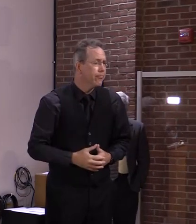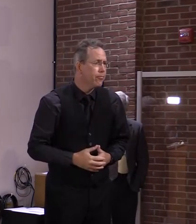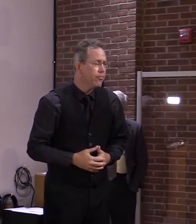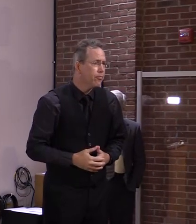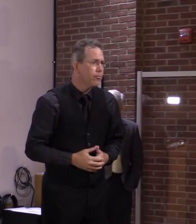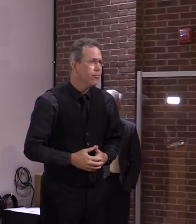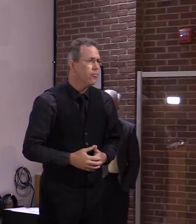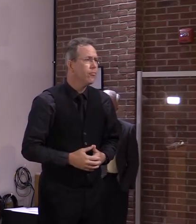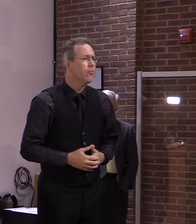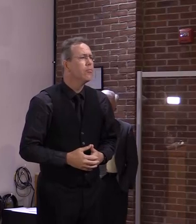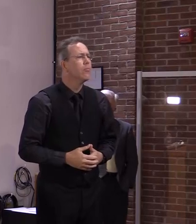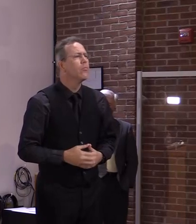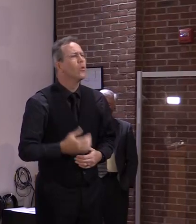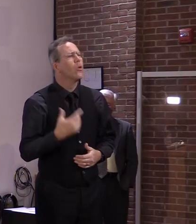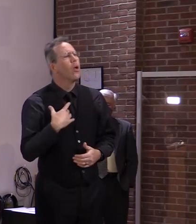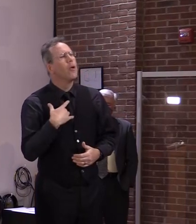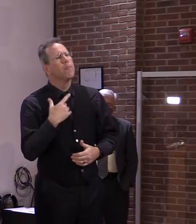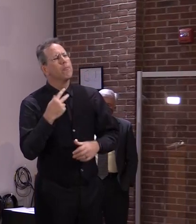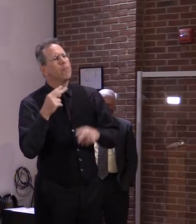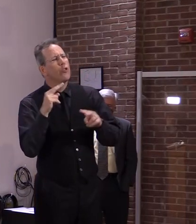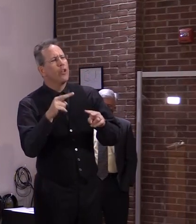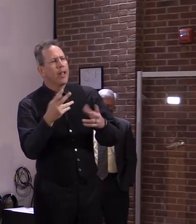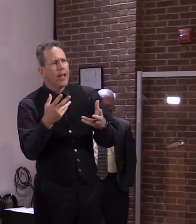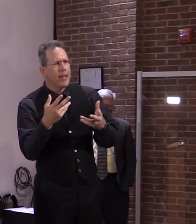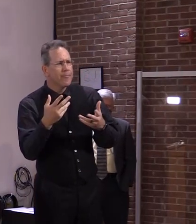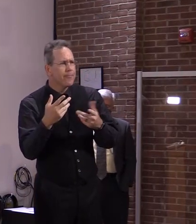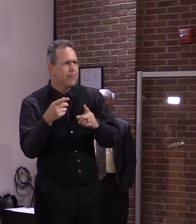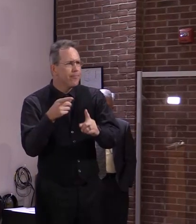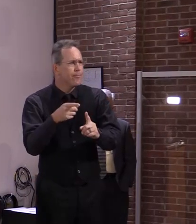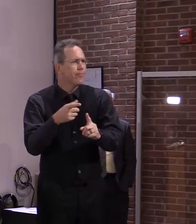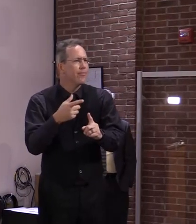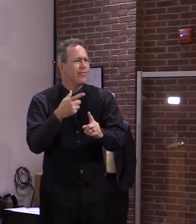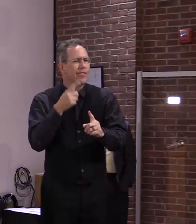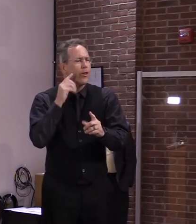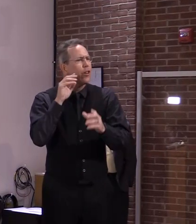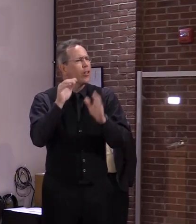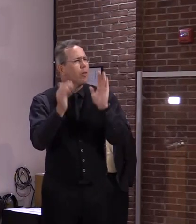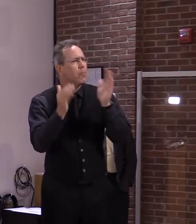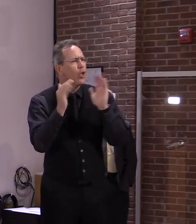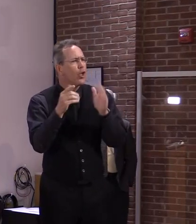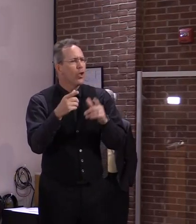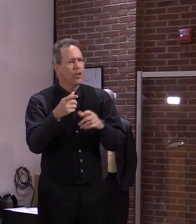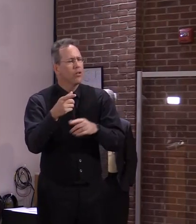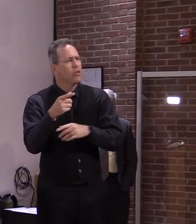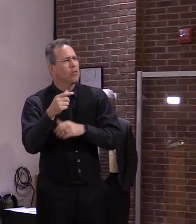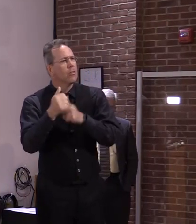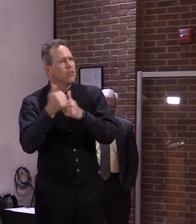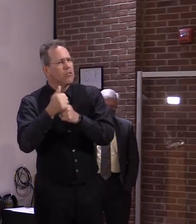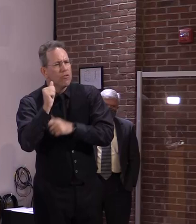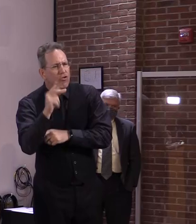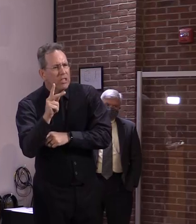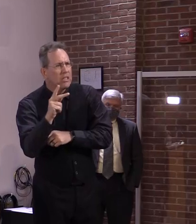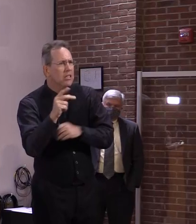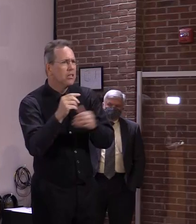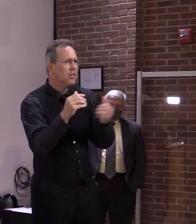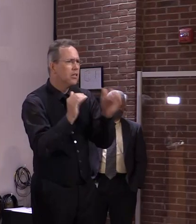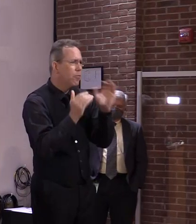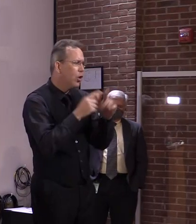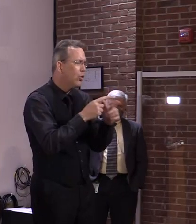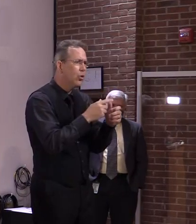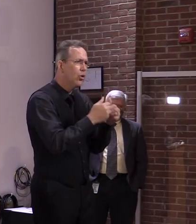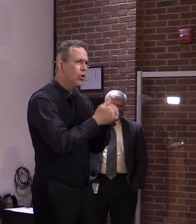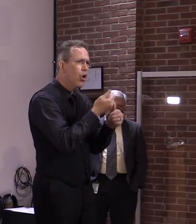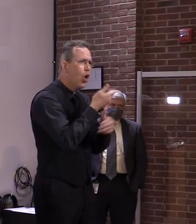harm versus risk or strengths or benefits versus risk scenario,